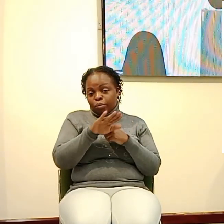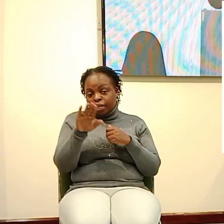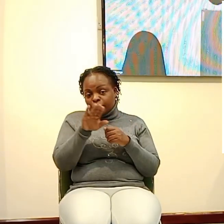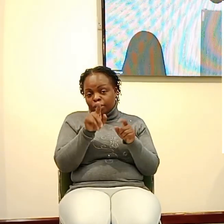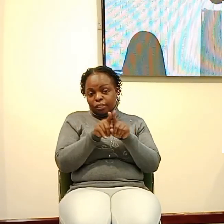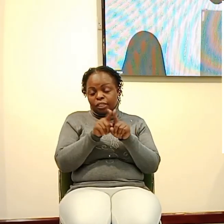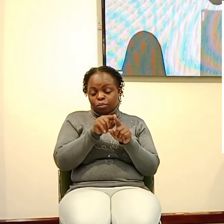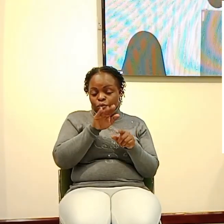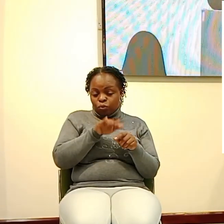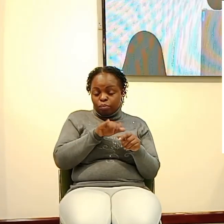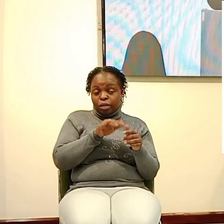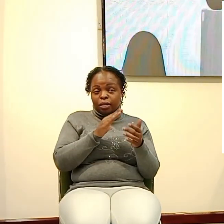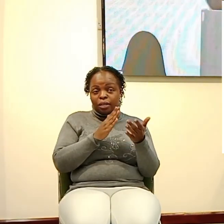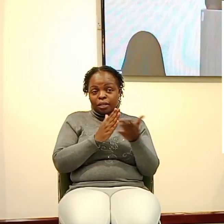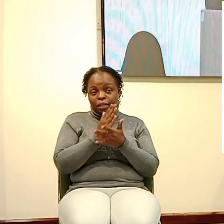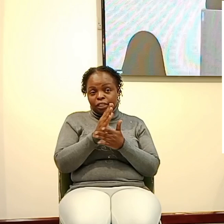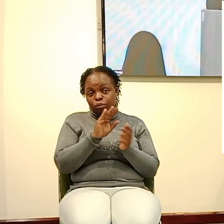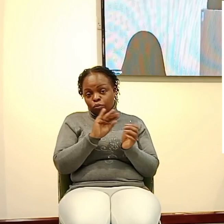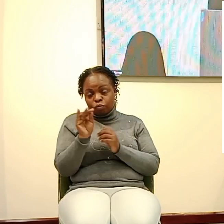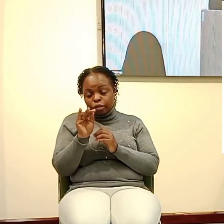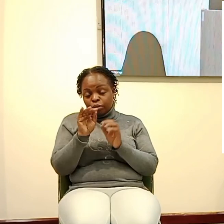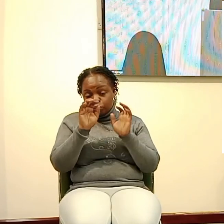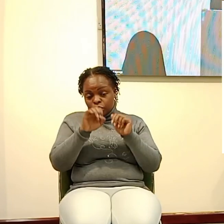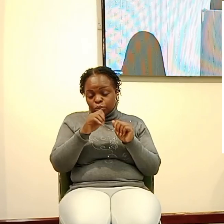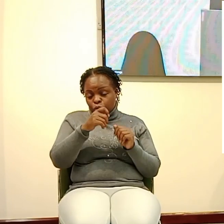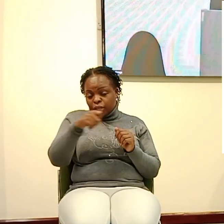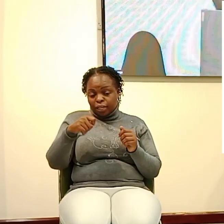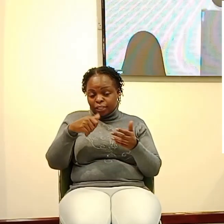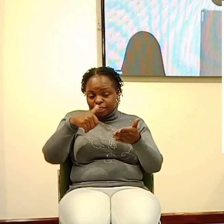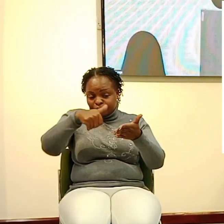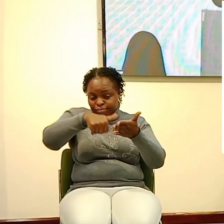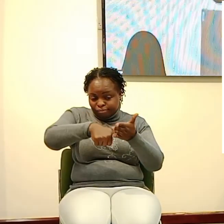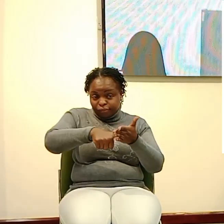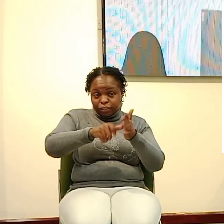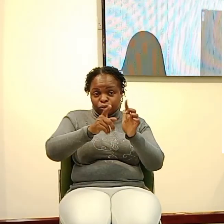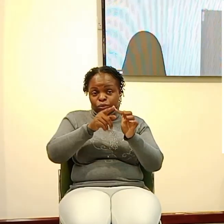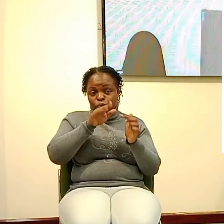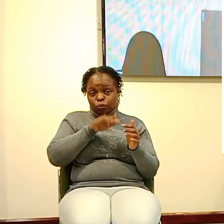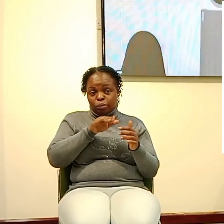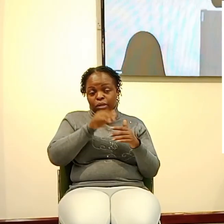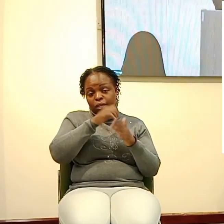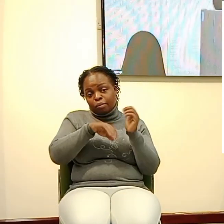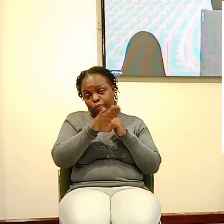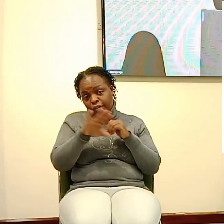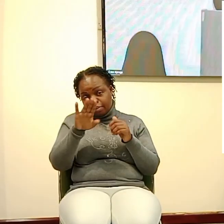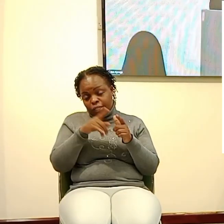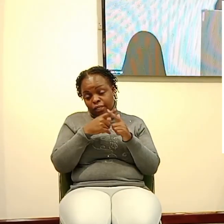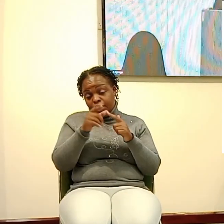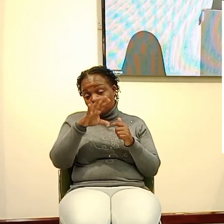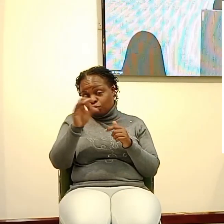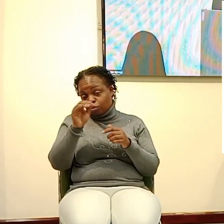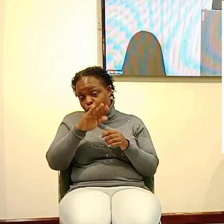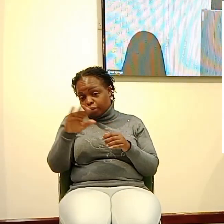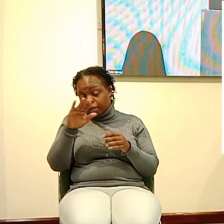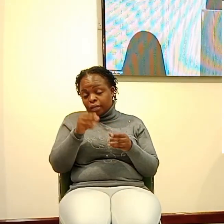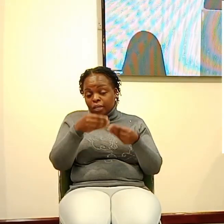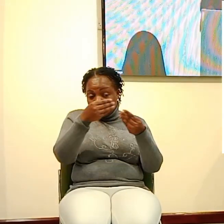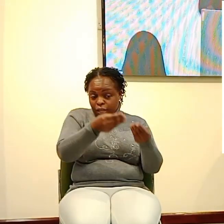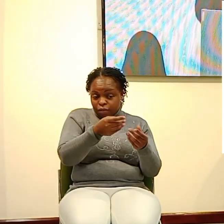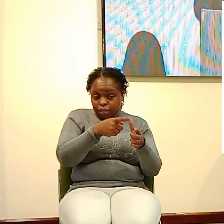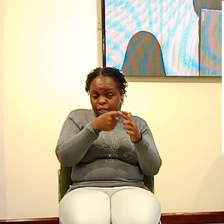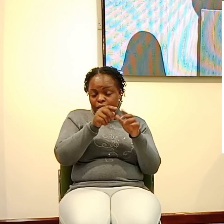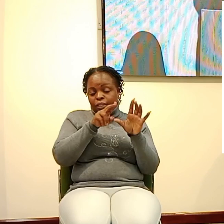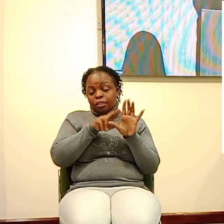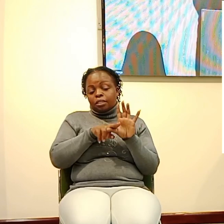even write submissions for the women members of parliament and run to parliament, give them, and then sit in the gallery and wait